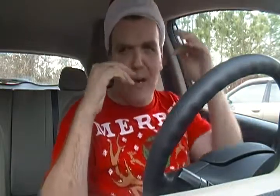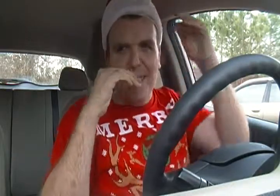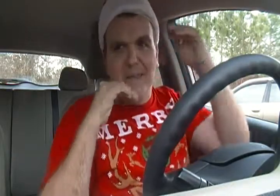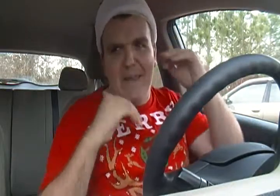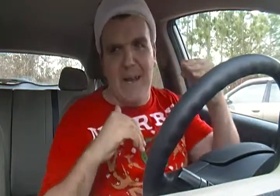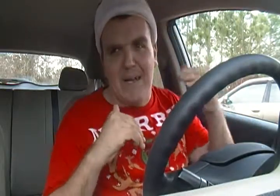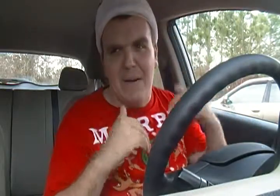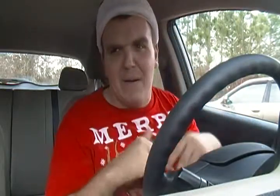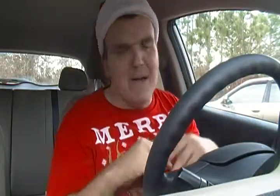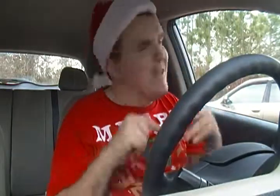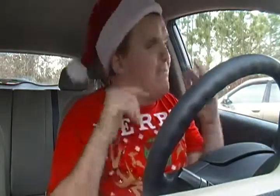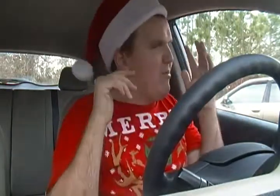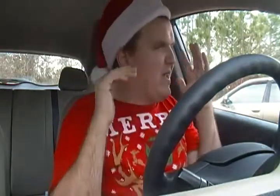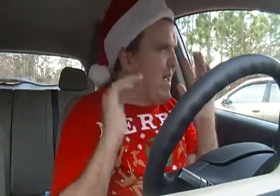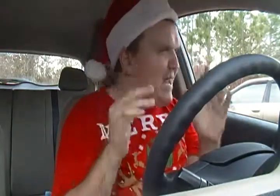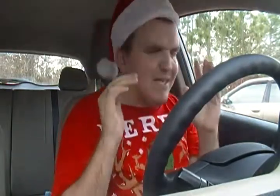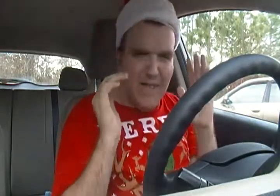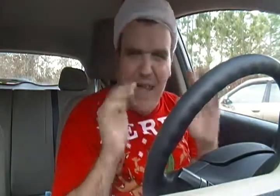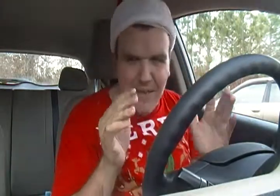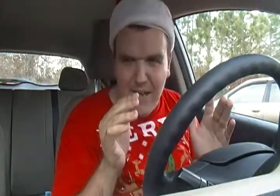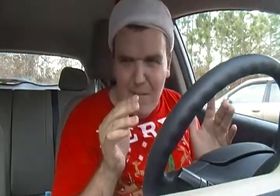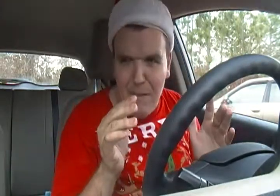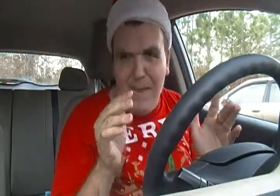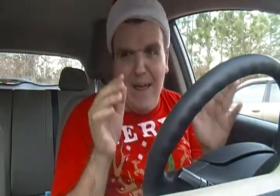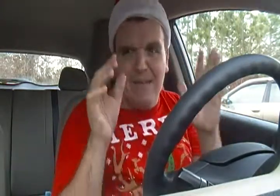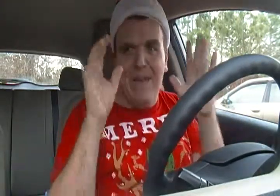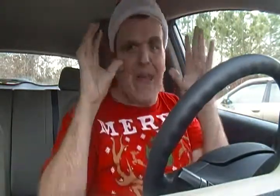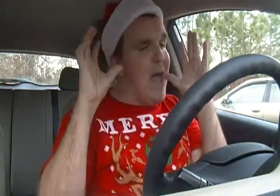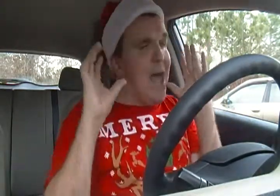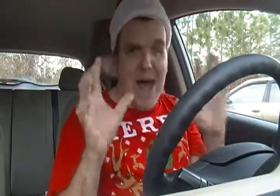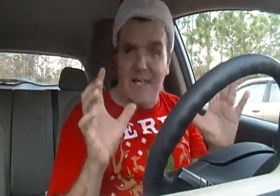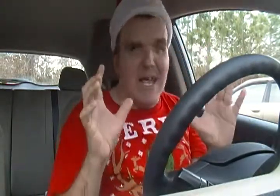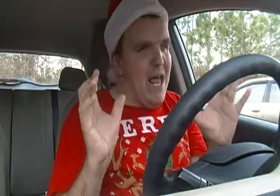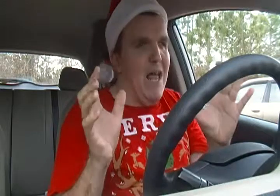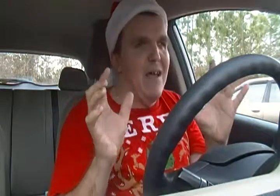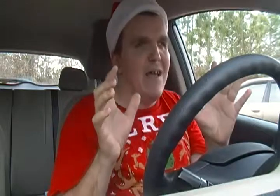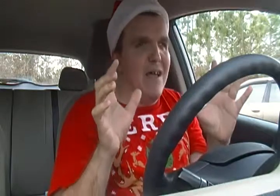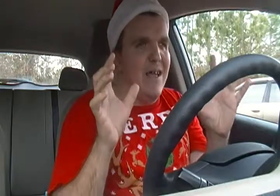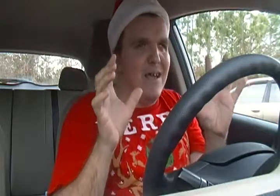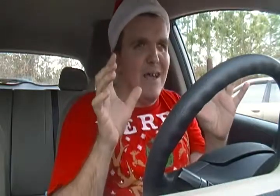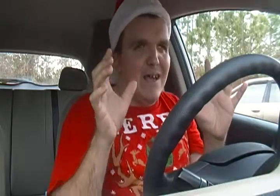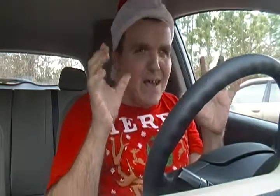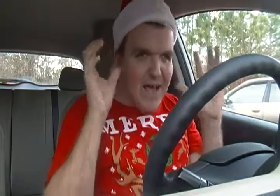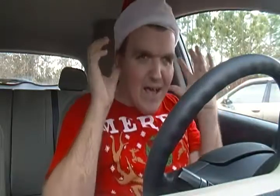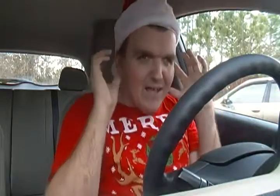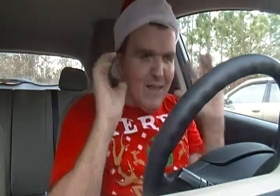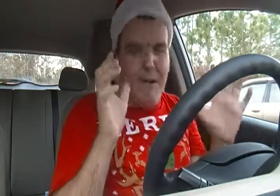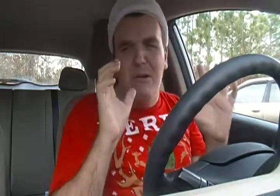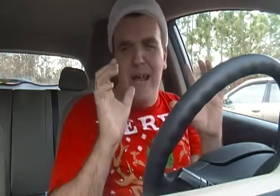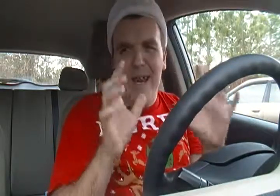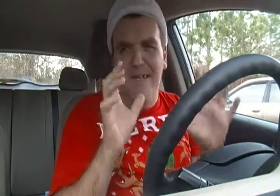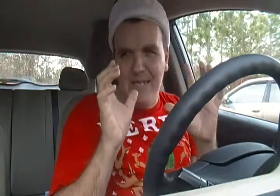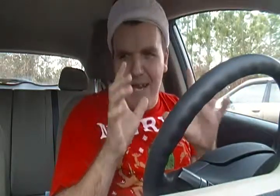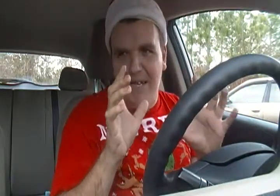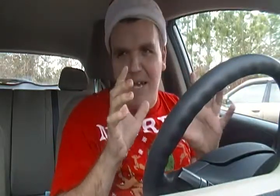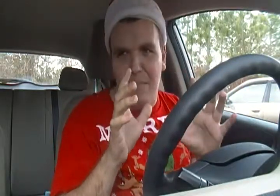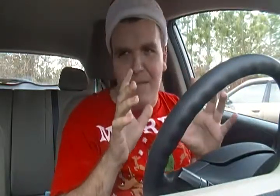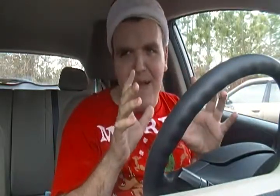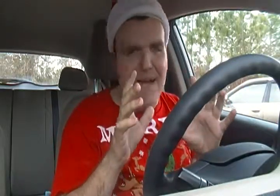award is a leg lamp the most hideous leg lamp that has the most hideous leg lamp that